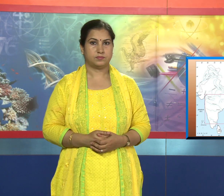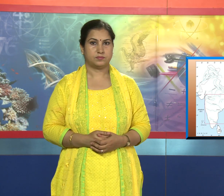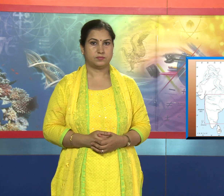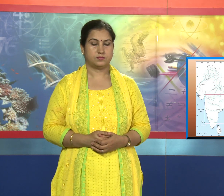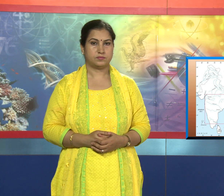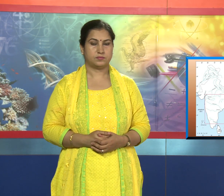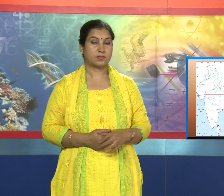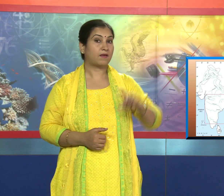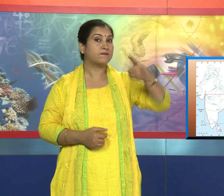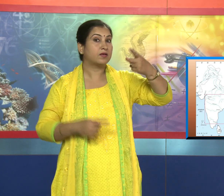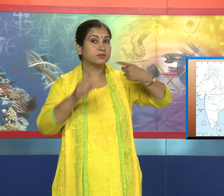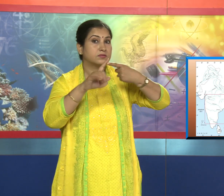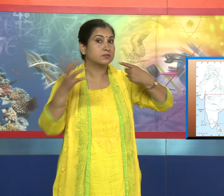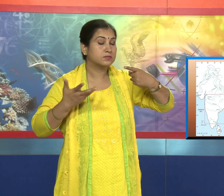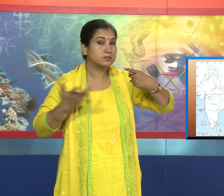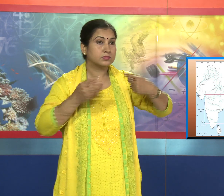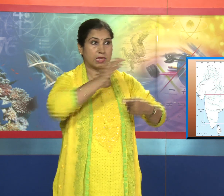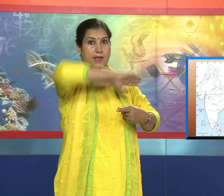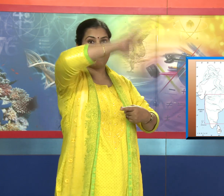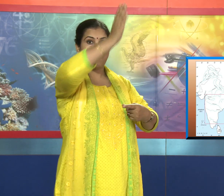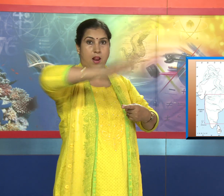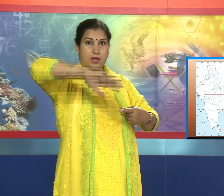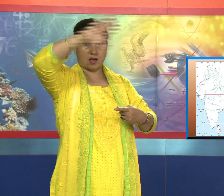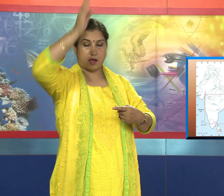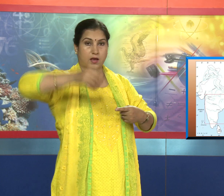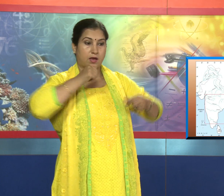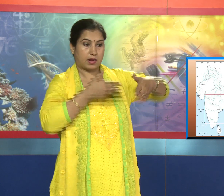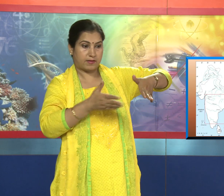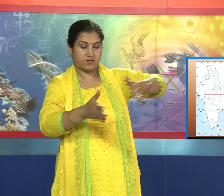The first is Himalayan river system,